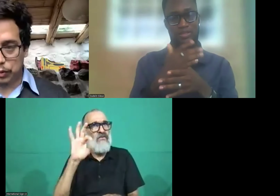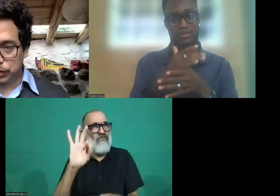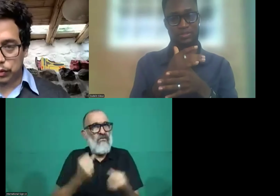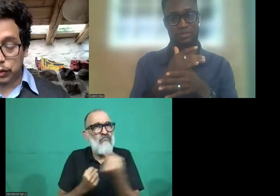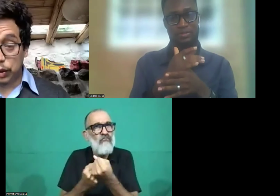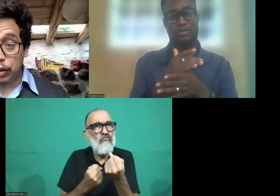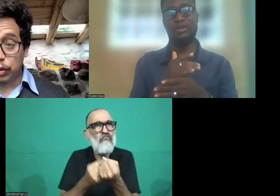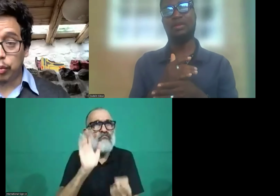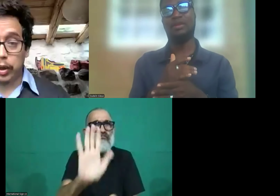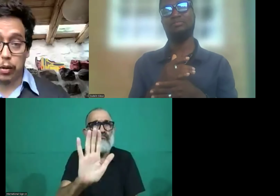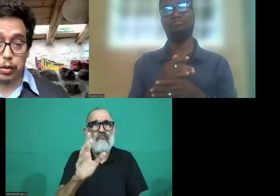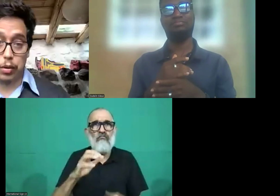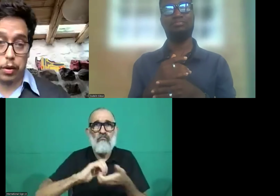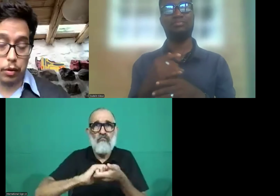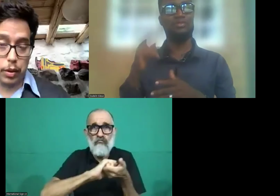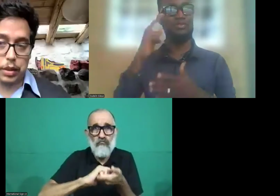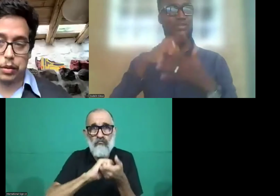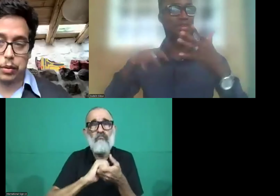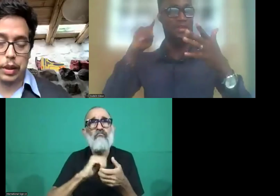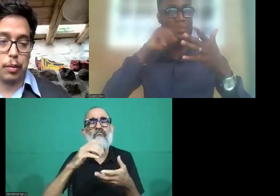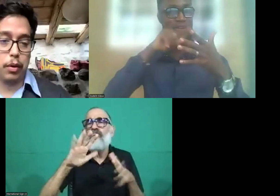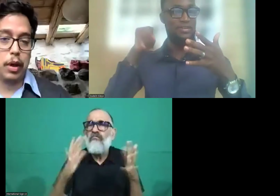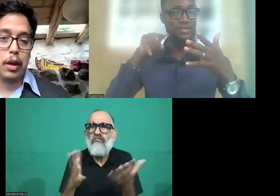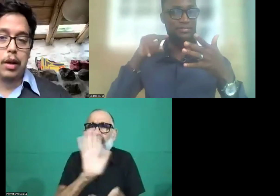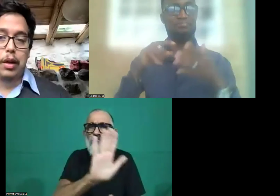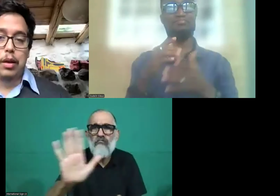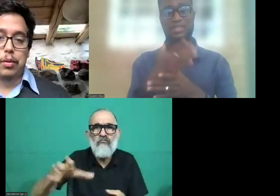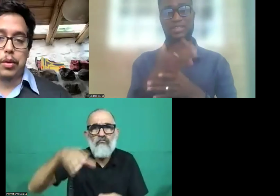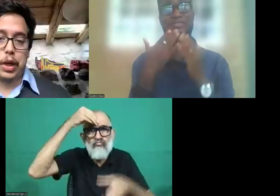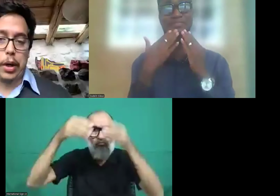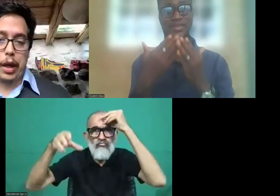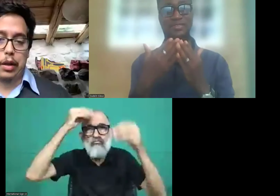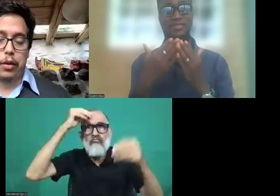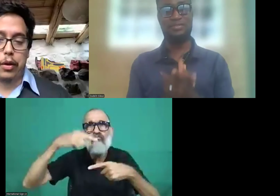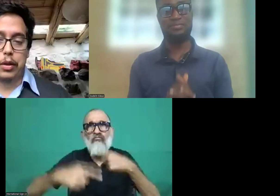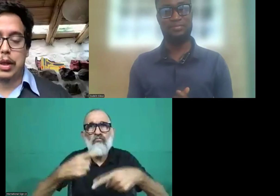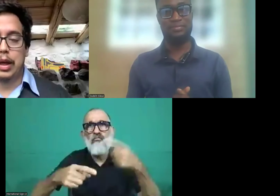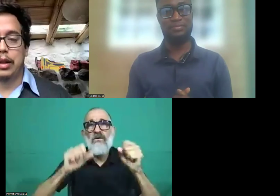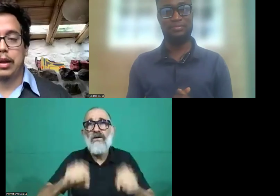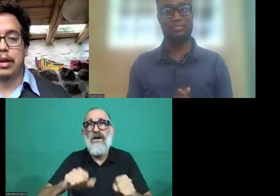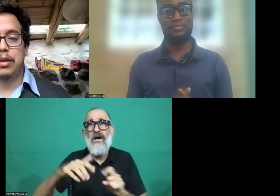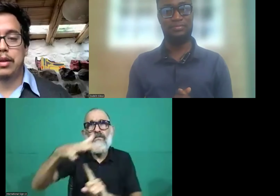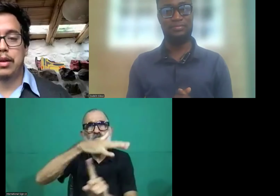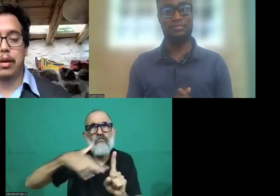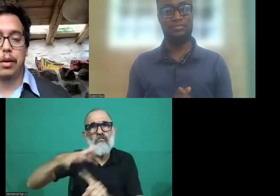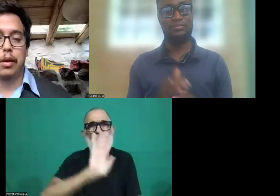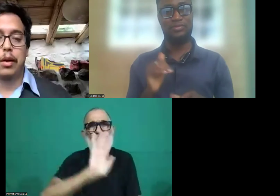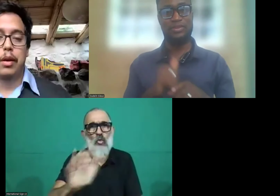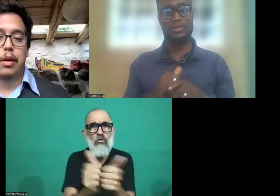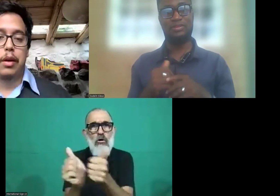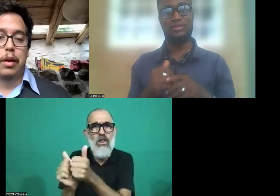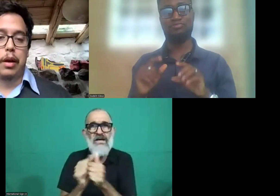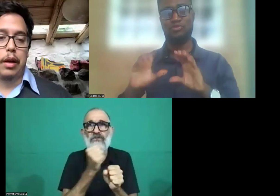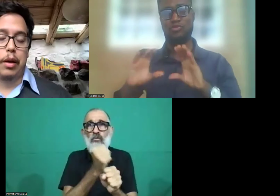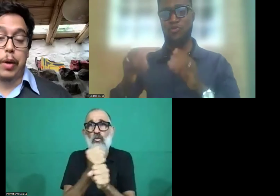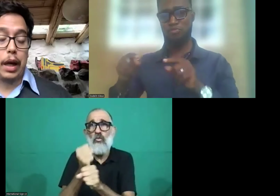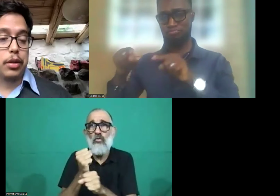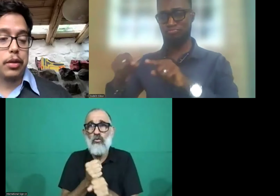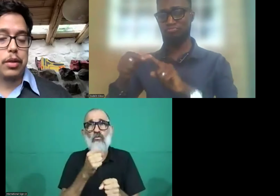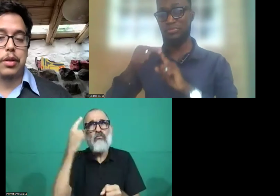welcome to bring also your own questions to the table, to share any thoughts, ideas,